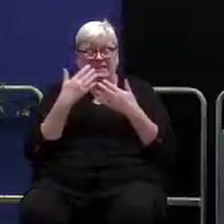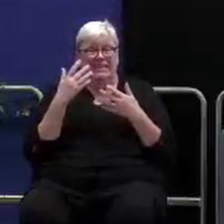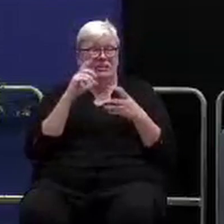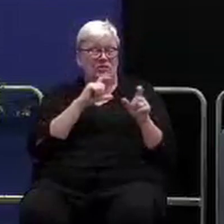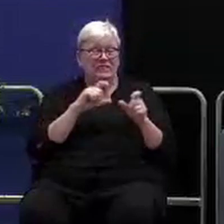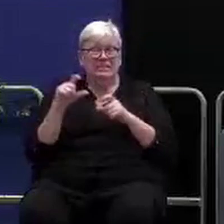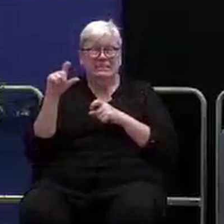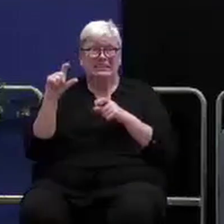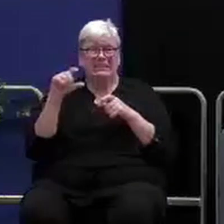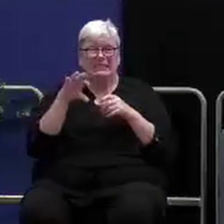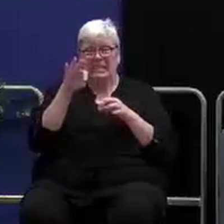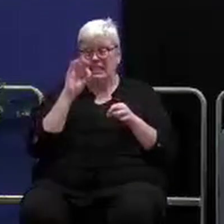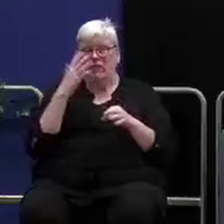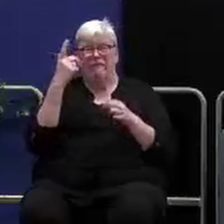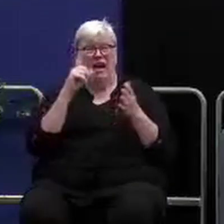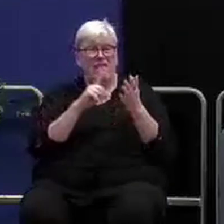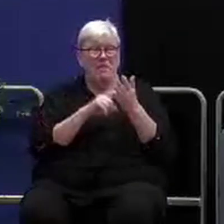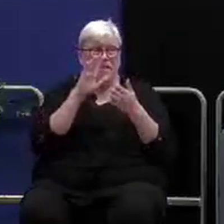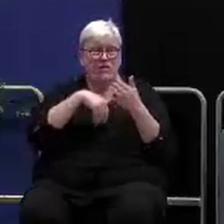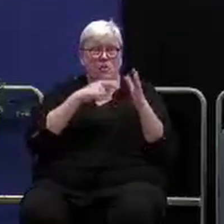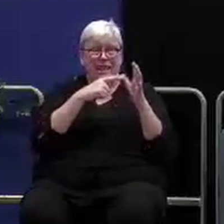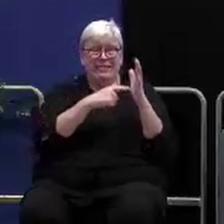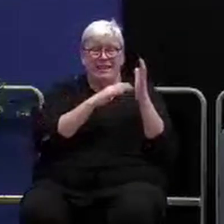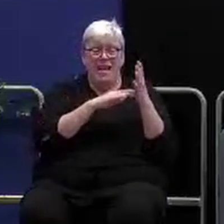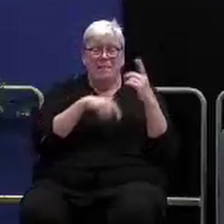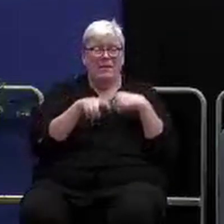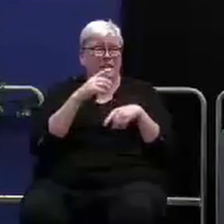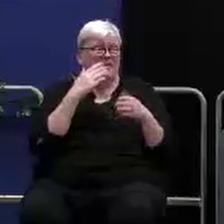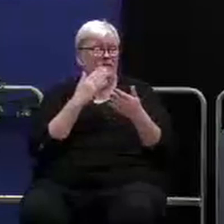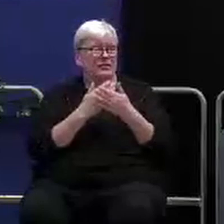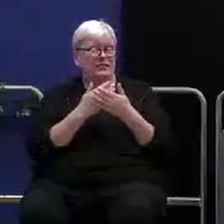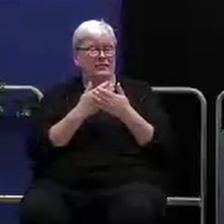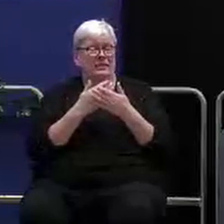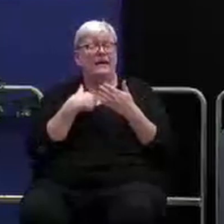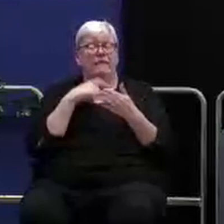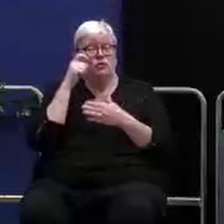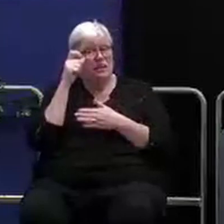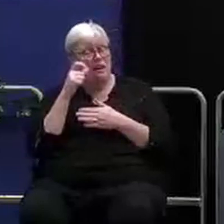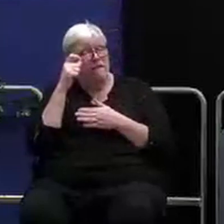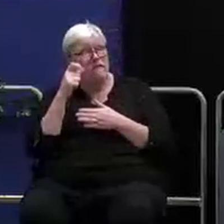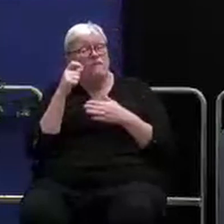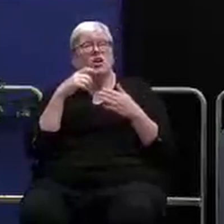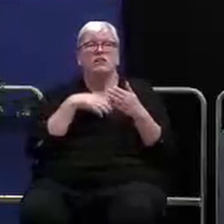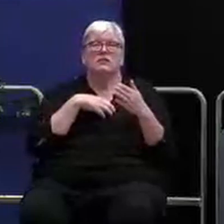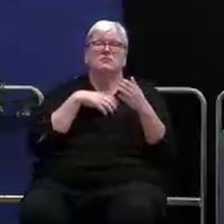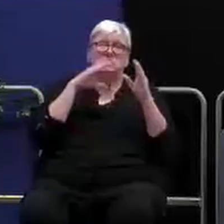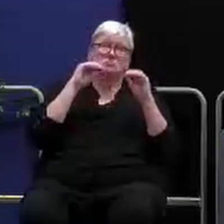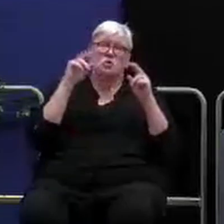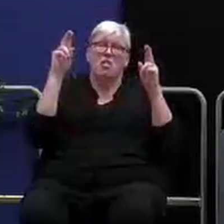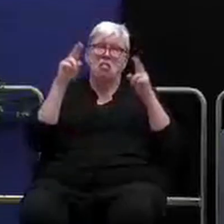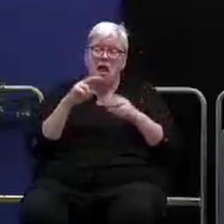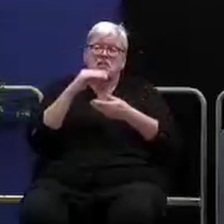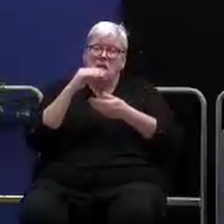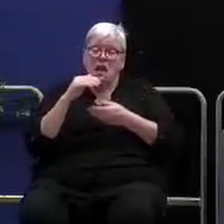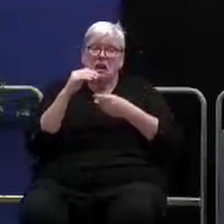withdraw £5 notes from an ATM, an amount that, if I was careful and rationed my lager habit, could stretch to an